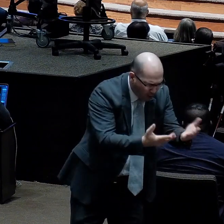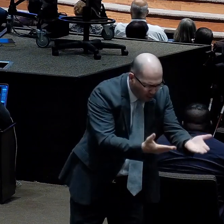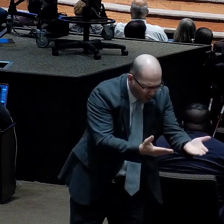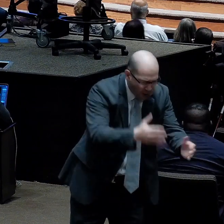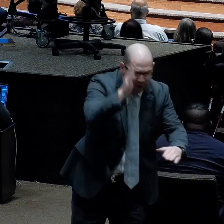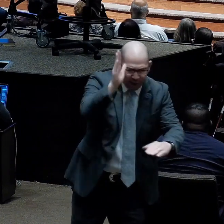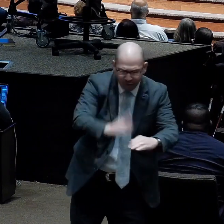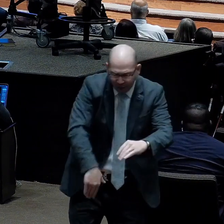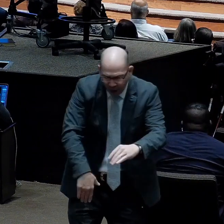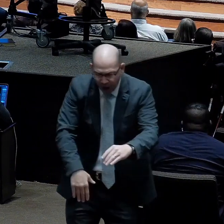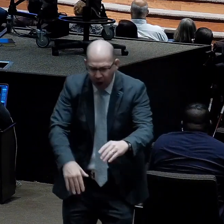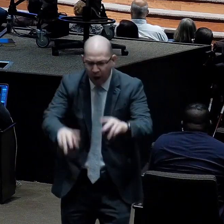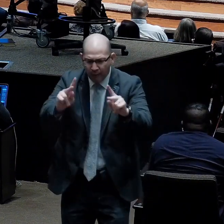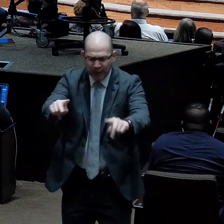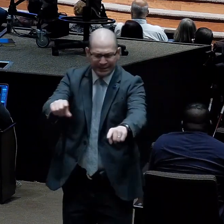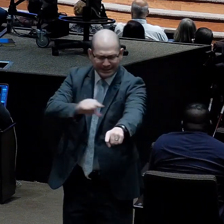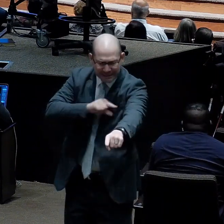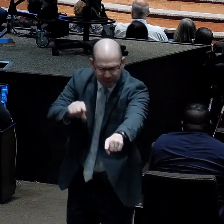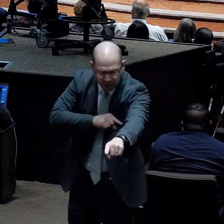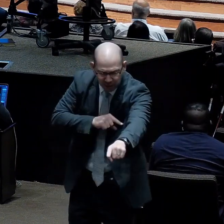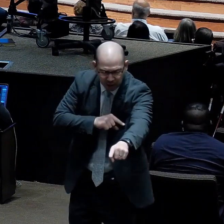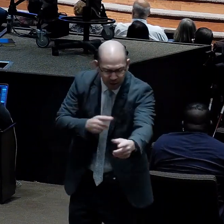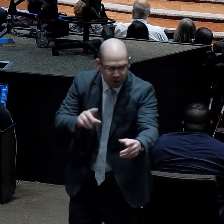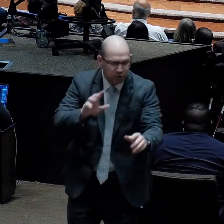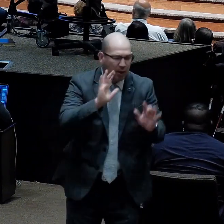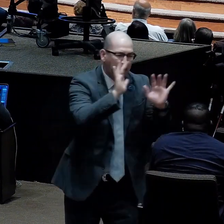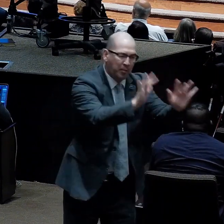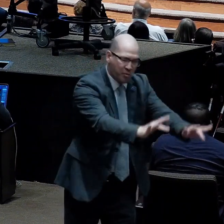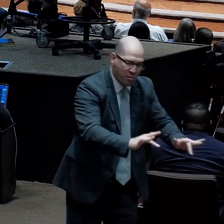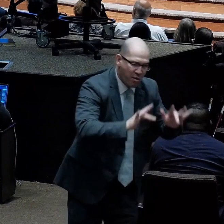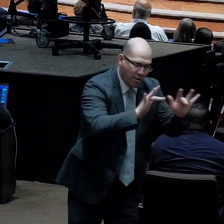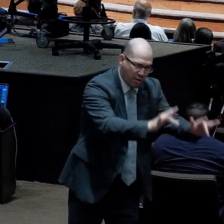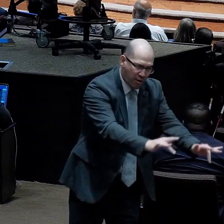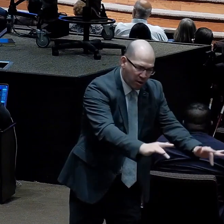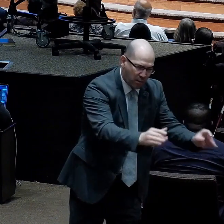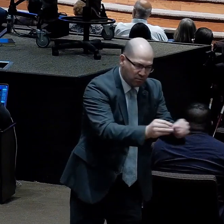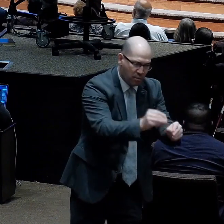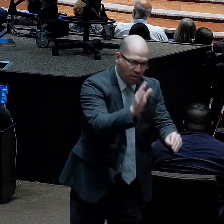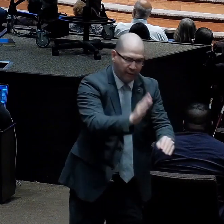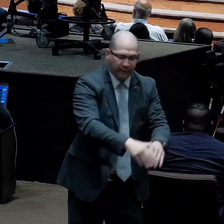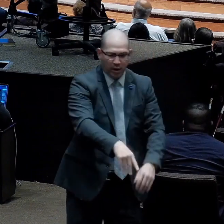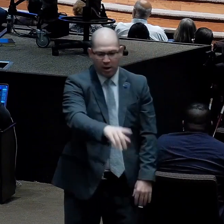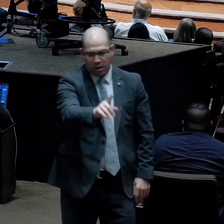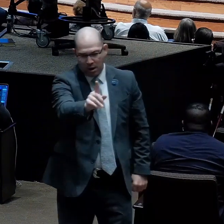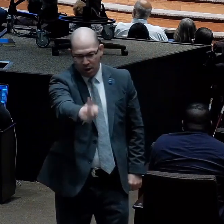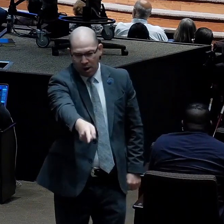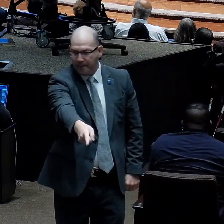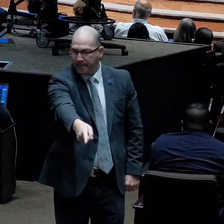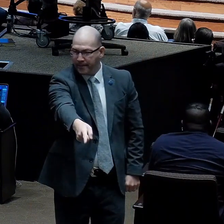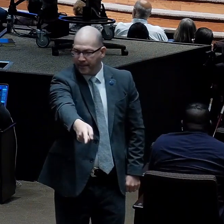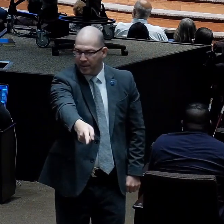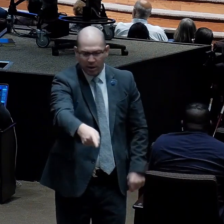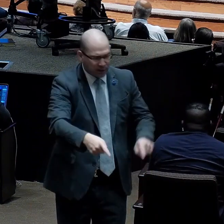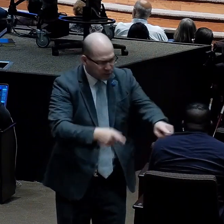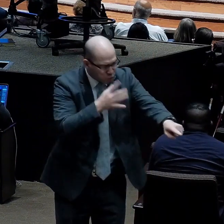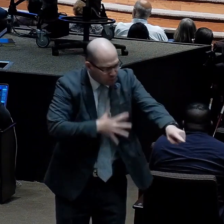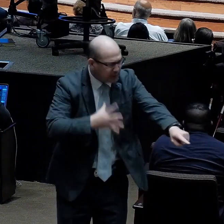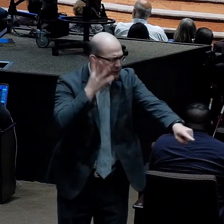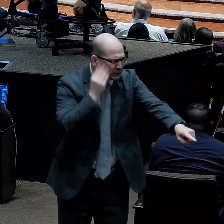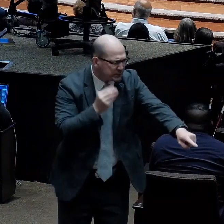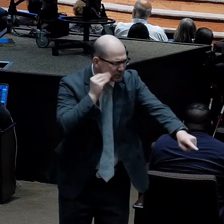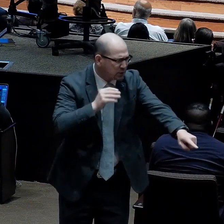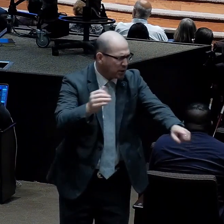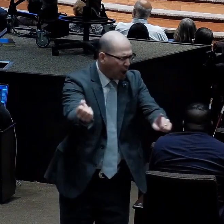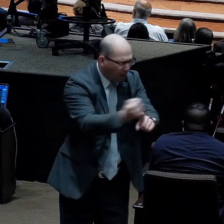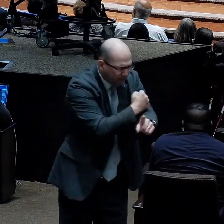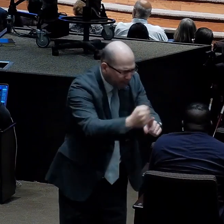Show mercy, mercy on the woman in the corner with tears, mercy on the